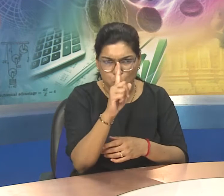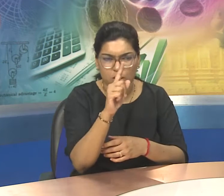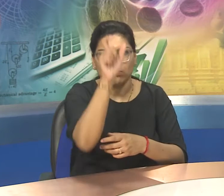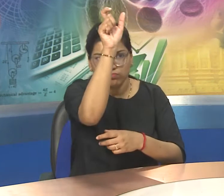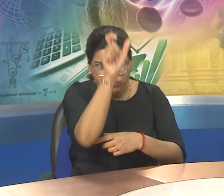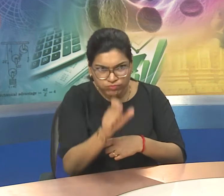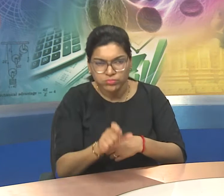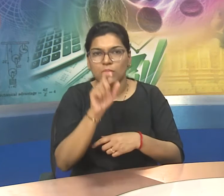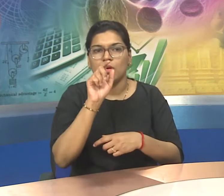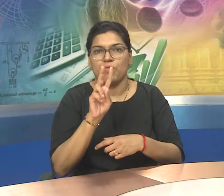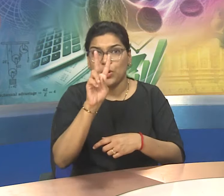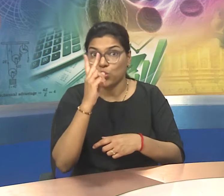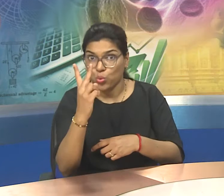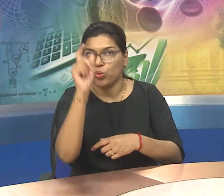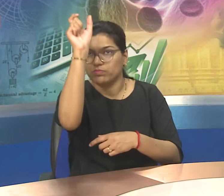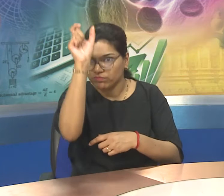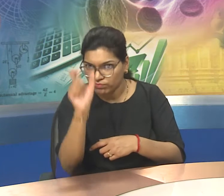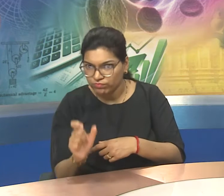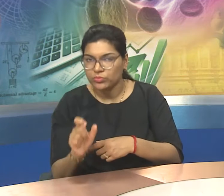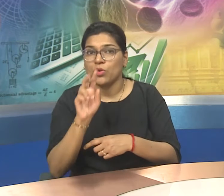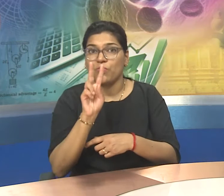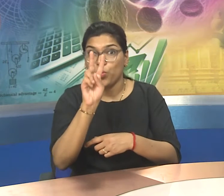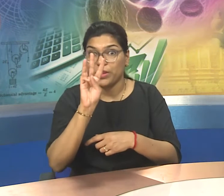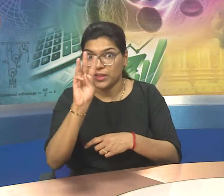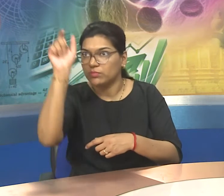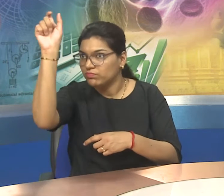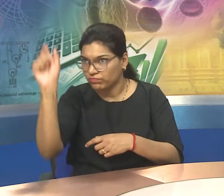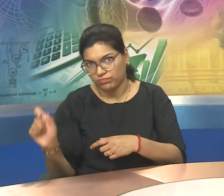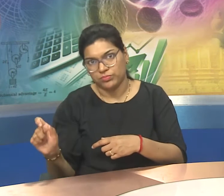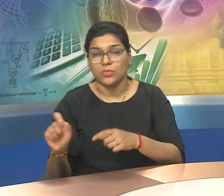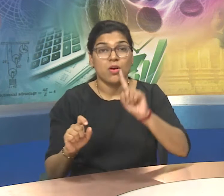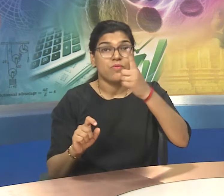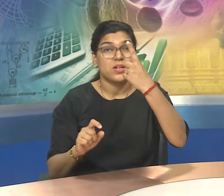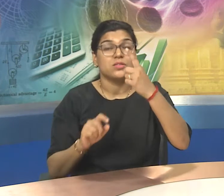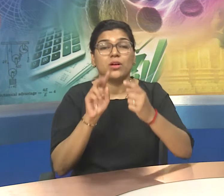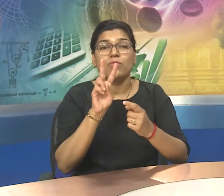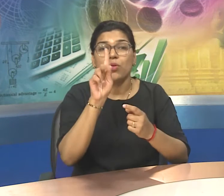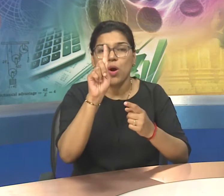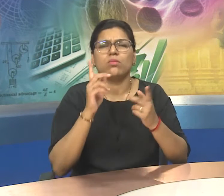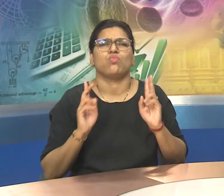the forms of verbs. We denote them by